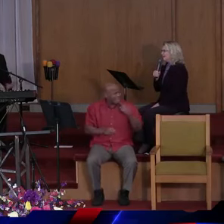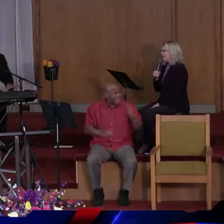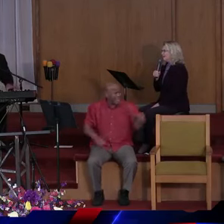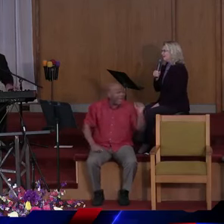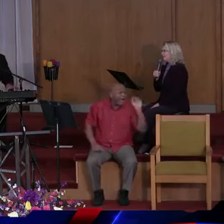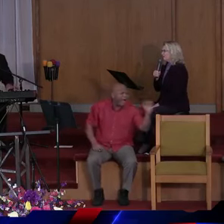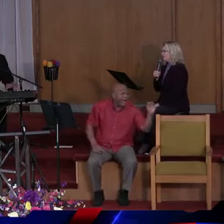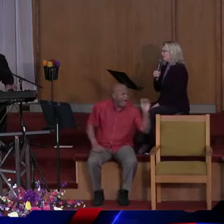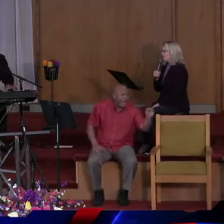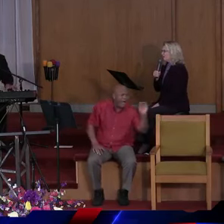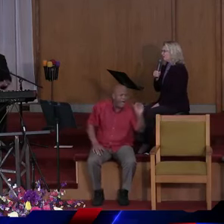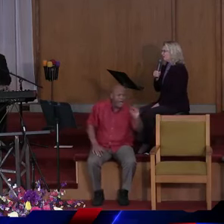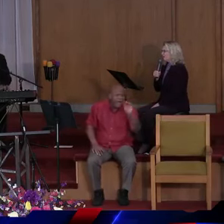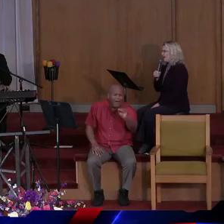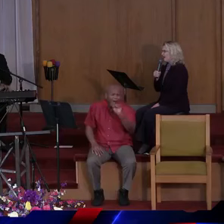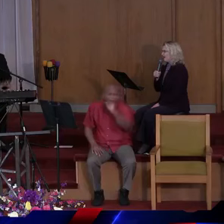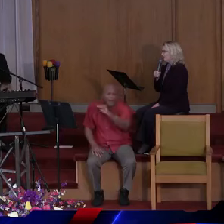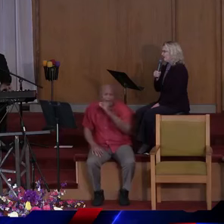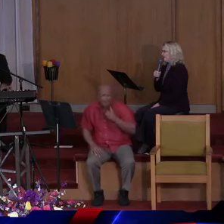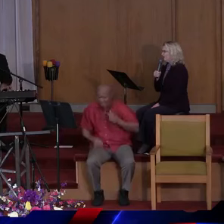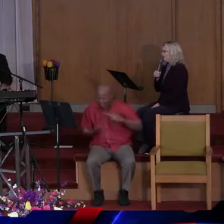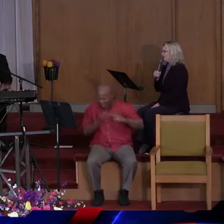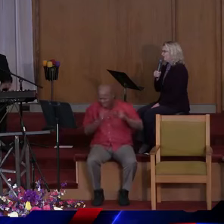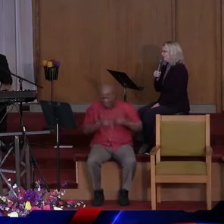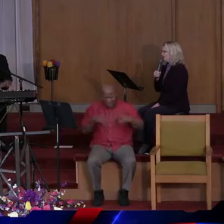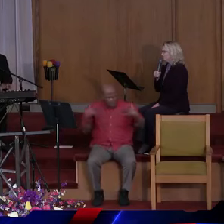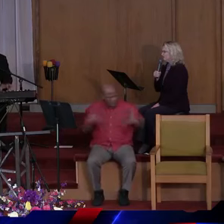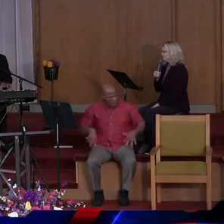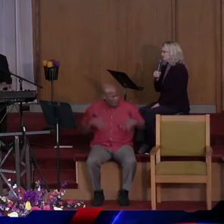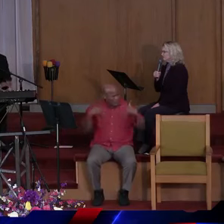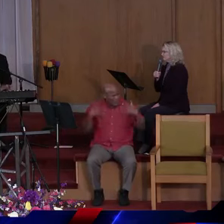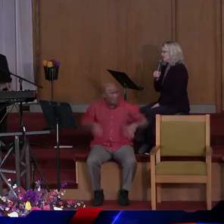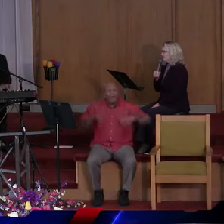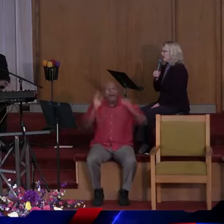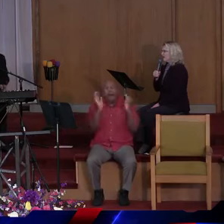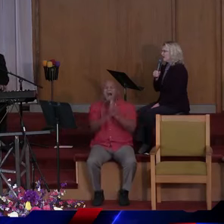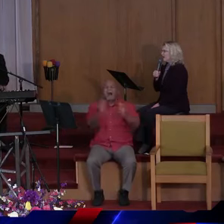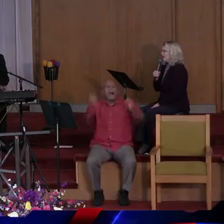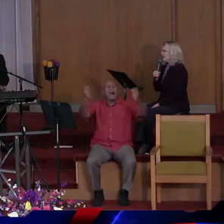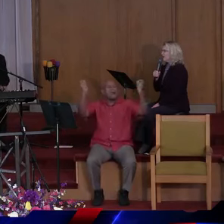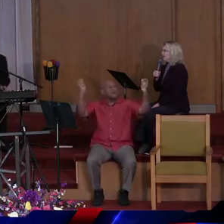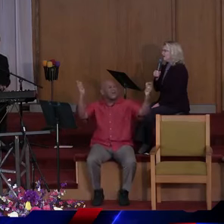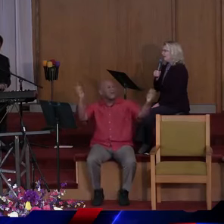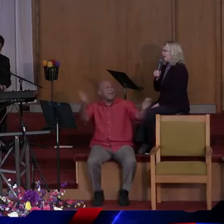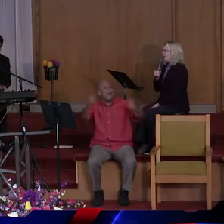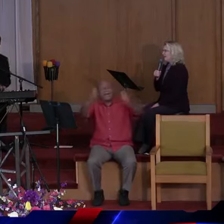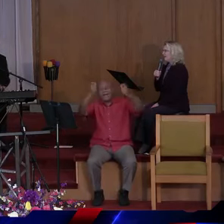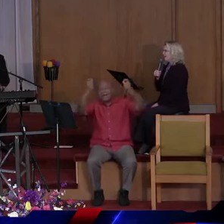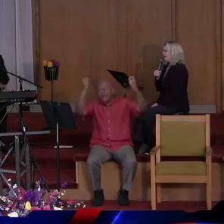tell everyone I know. Oh, sing hallelujah,